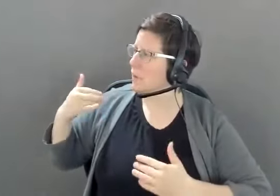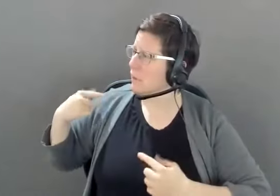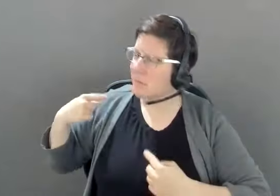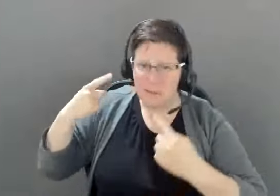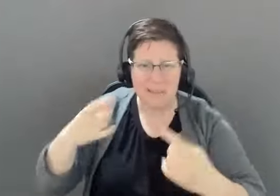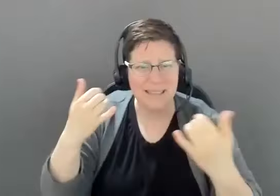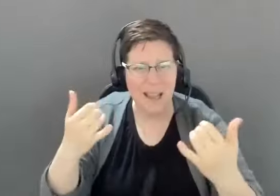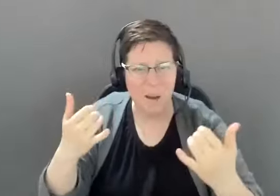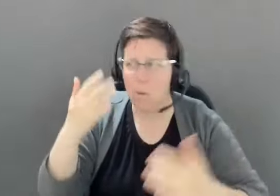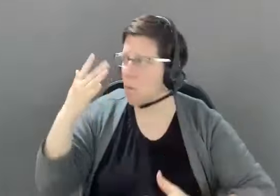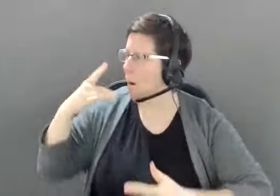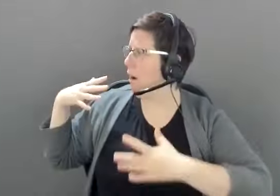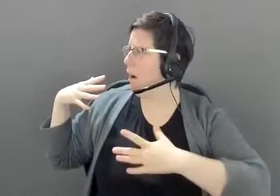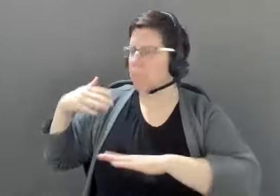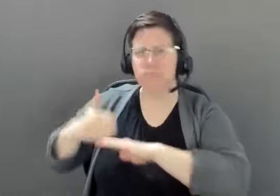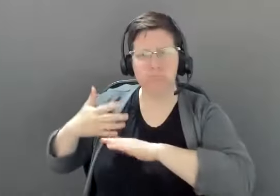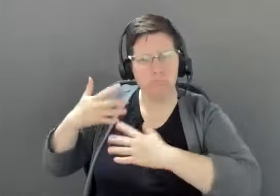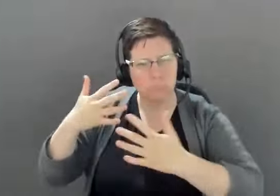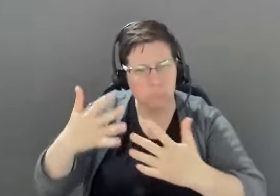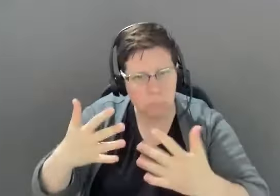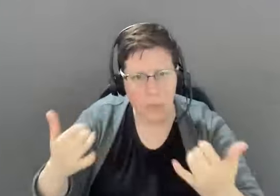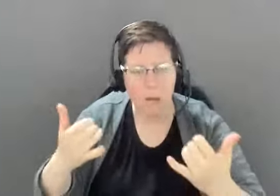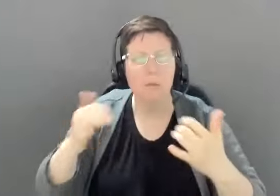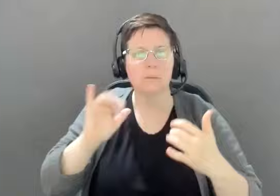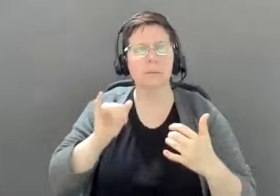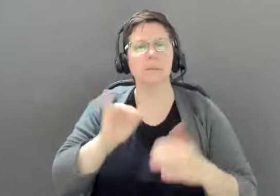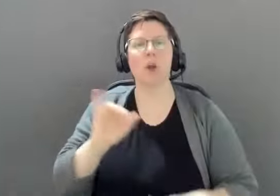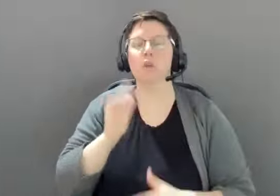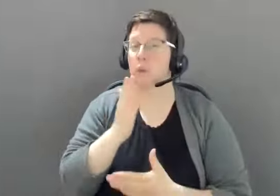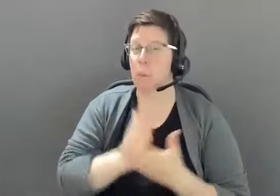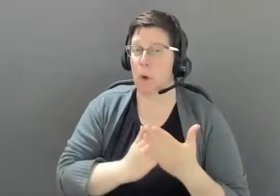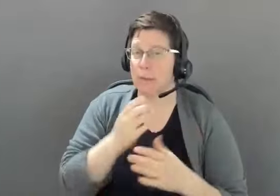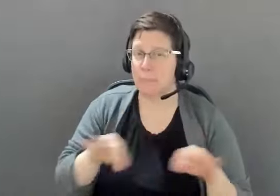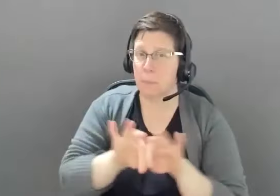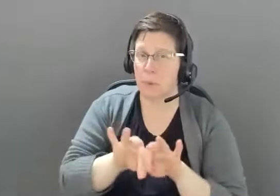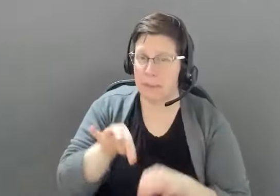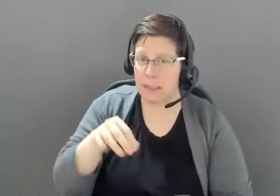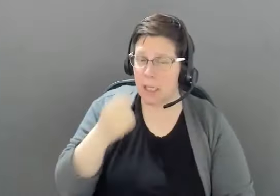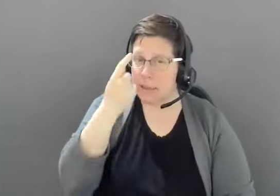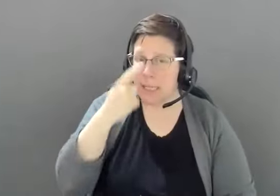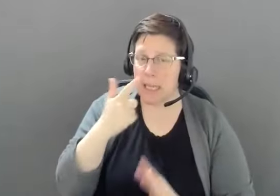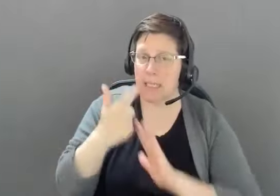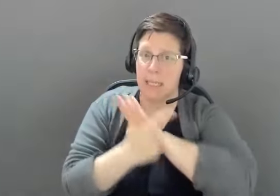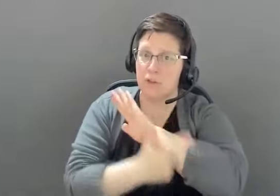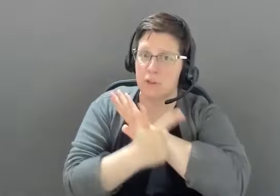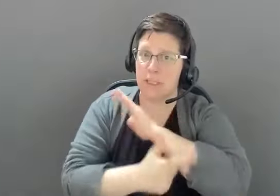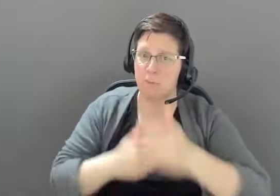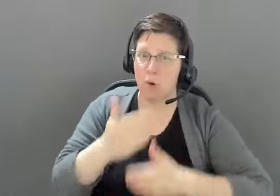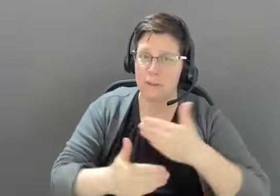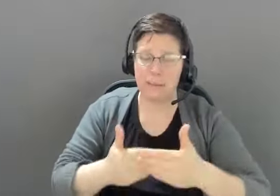go. Part of this is also understanding the legislative process and how laws get made and what terminology means. It's